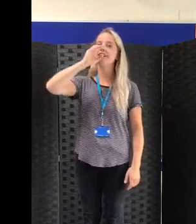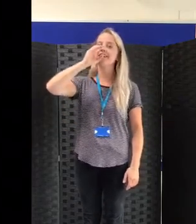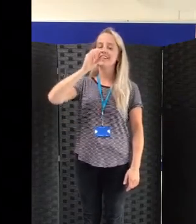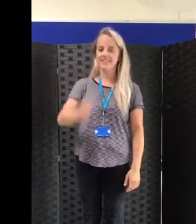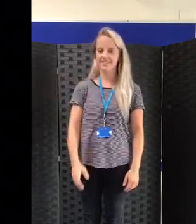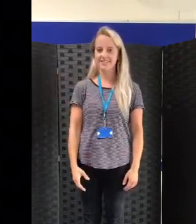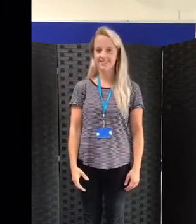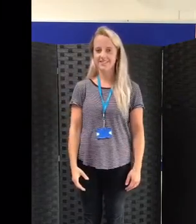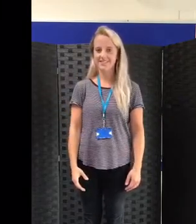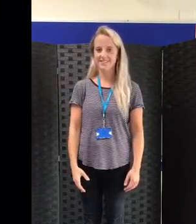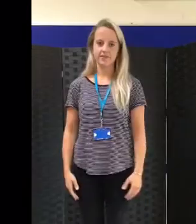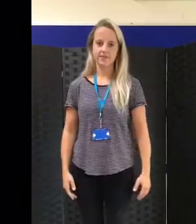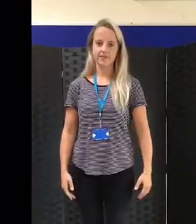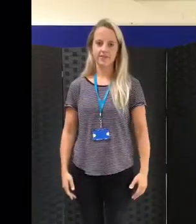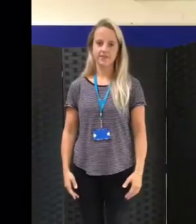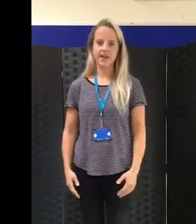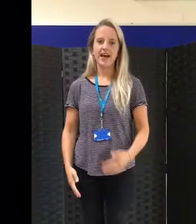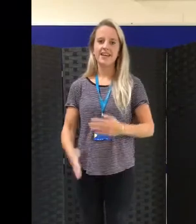and drink.